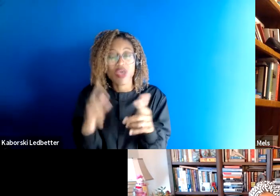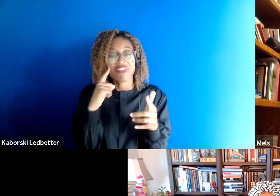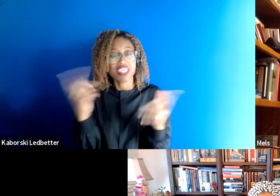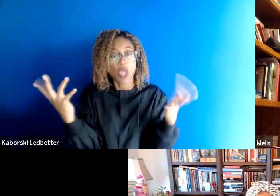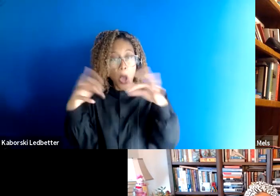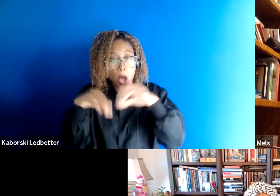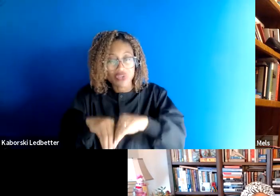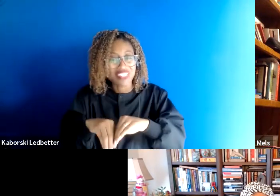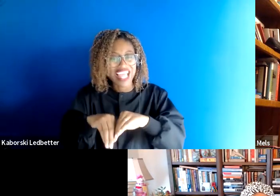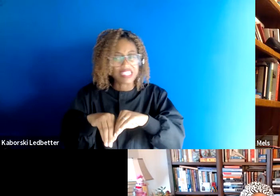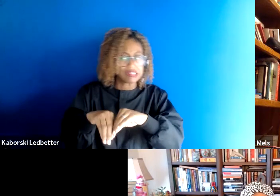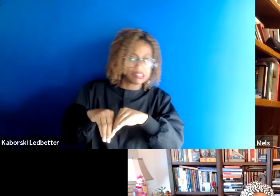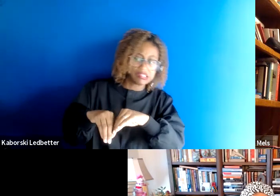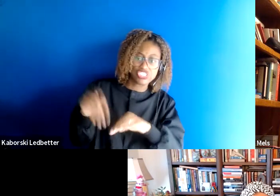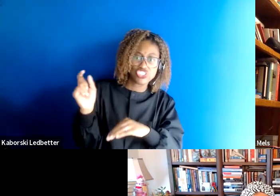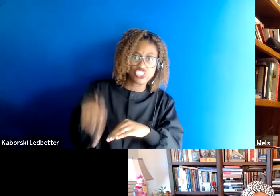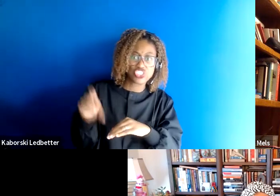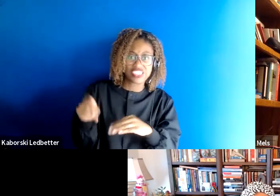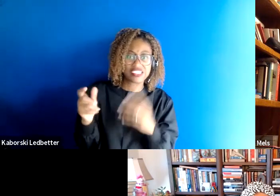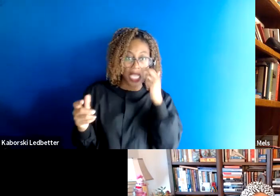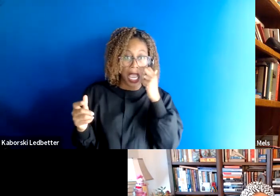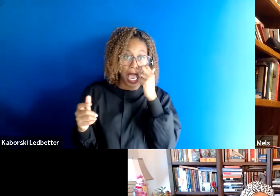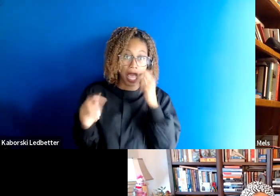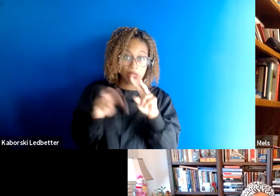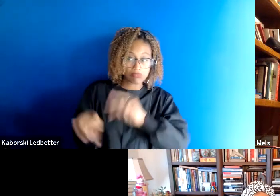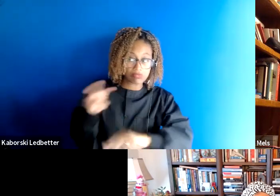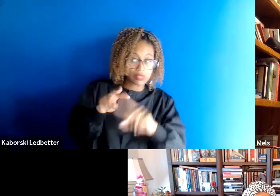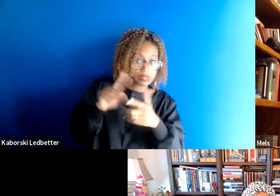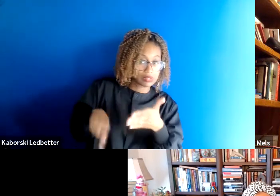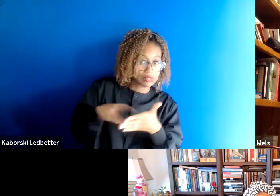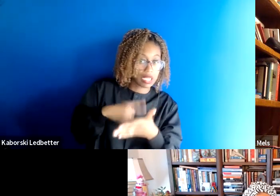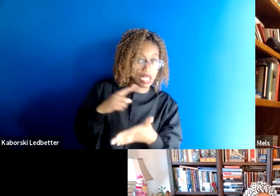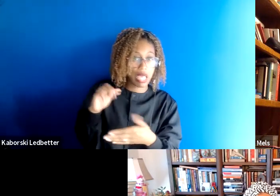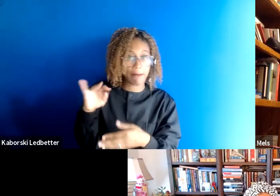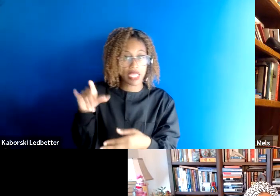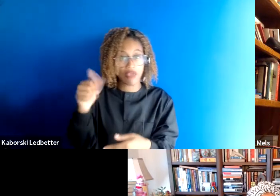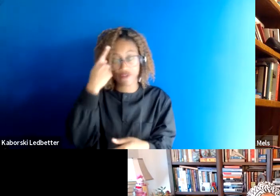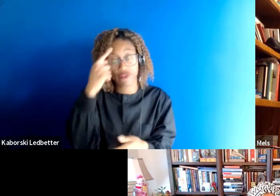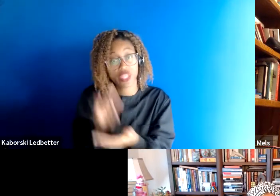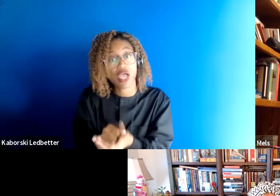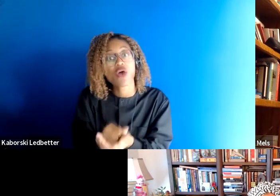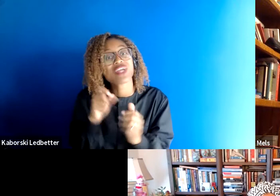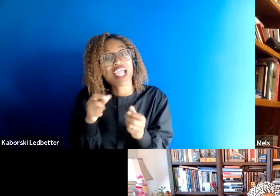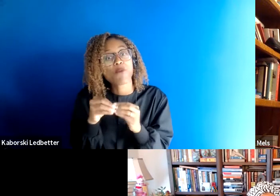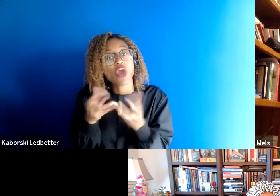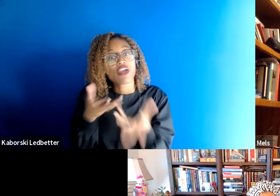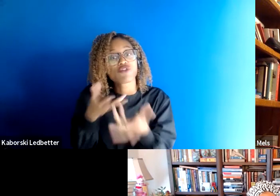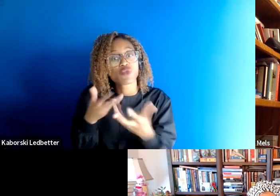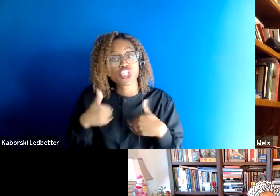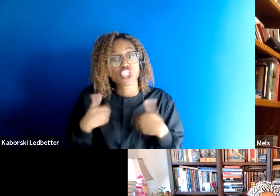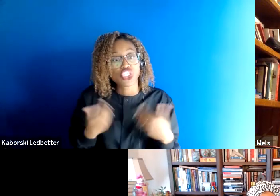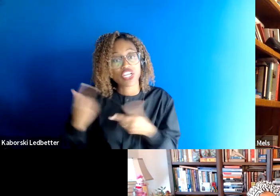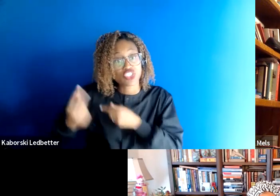think to loop that into the second question, the way that we can start to have conversations with younger generations, I think